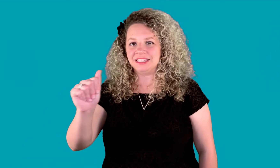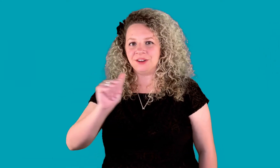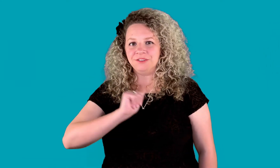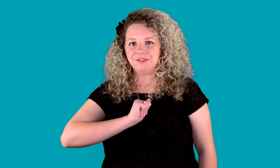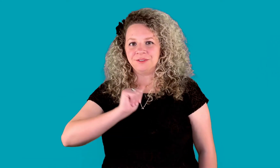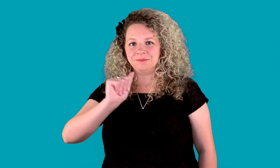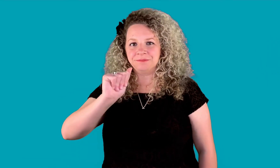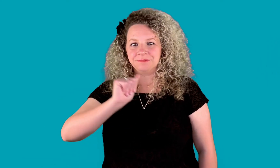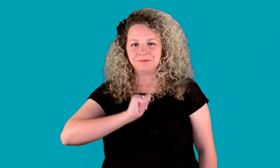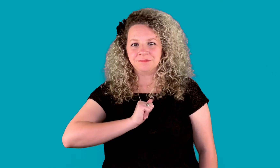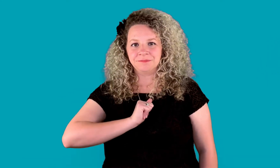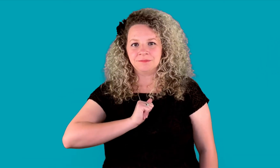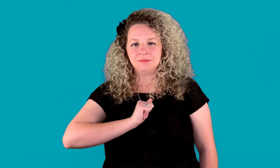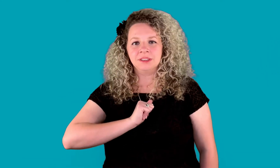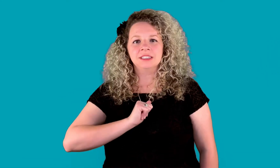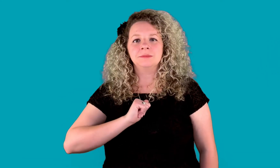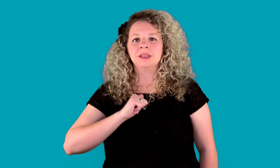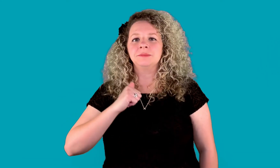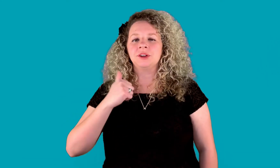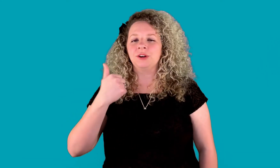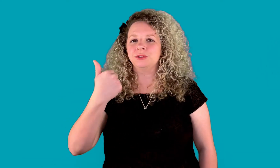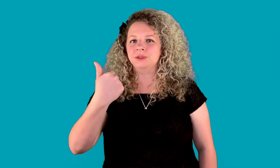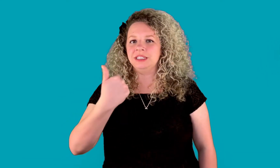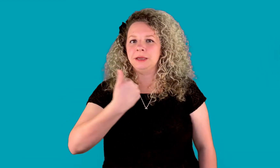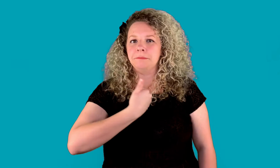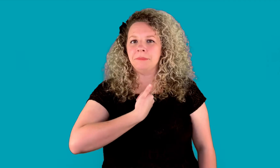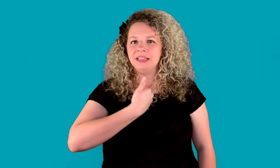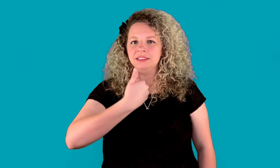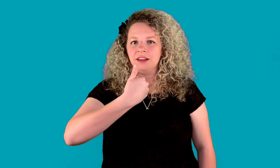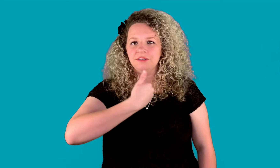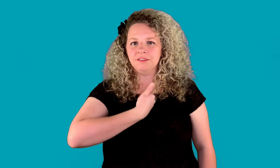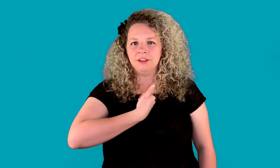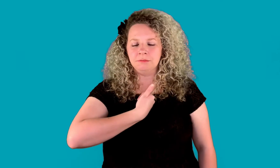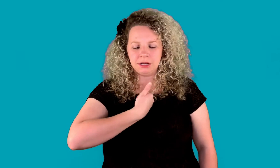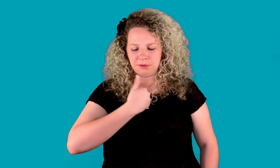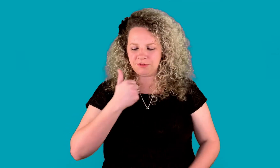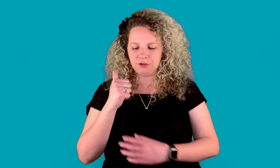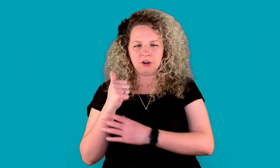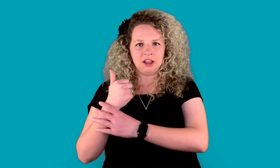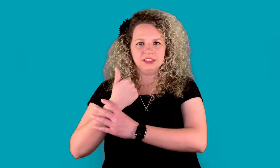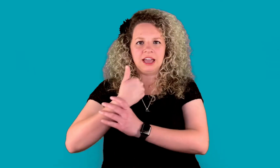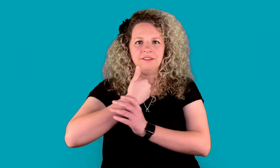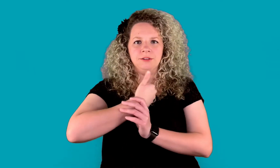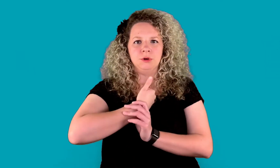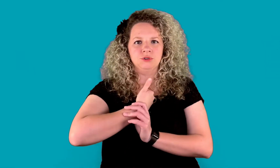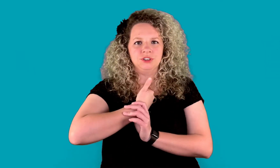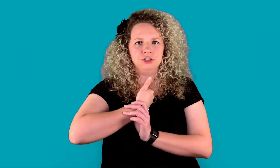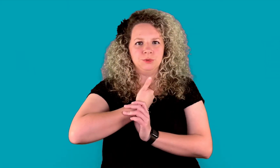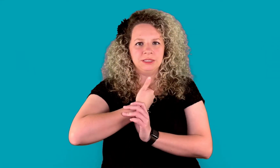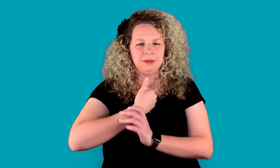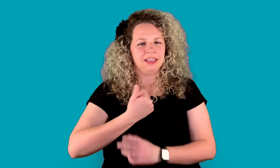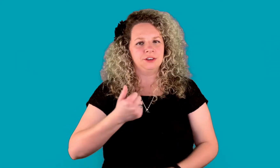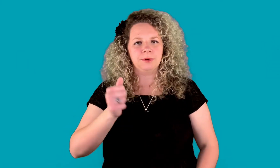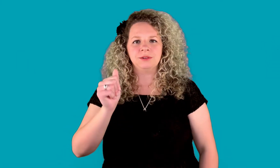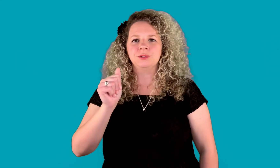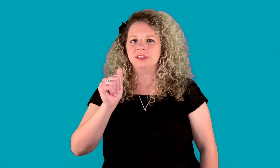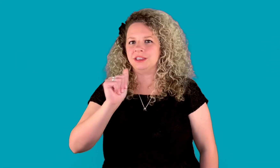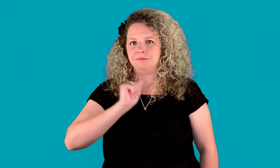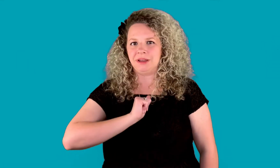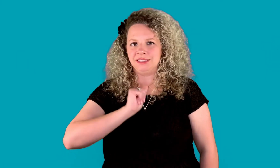Myself. Sometimes I'll also see myself, but I prefer not to have the motion to twist my hand around, so I sign